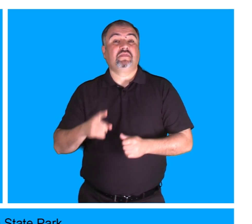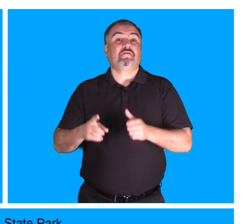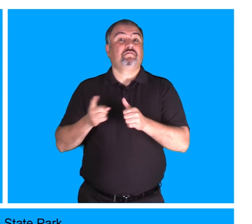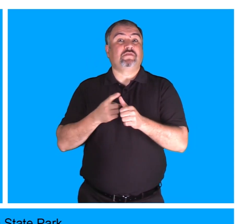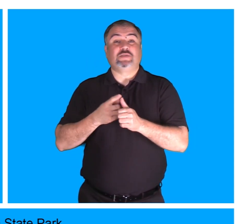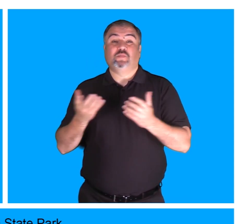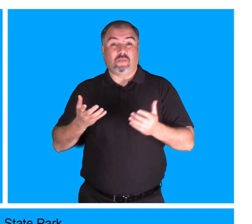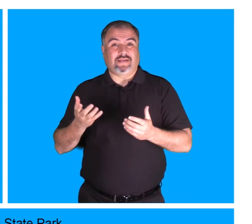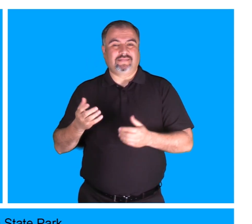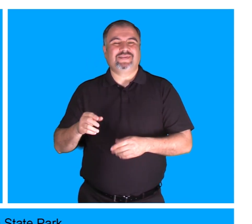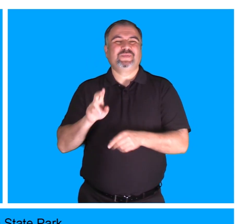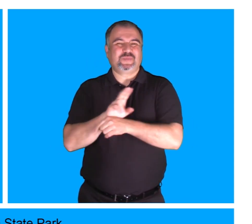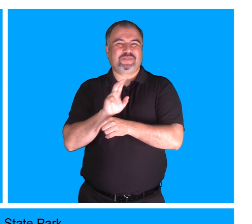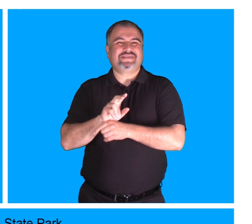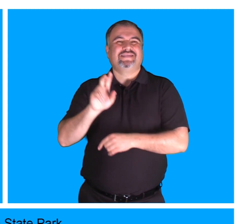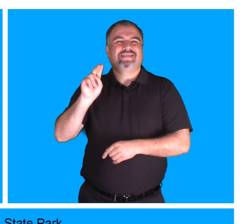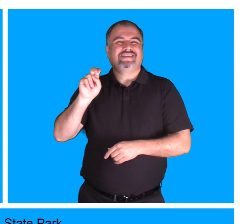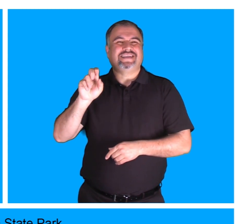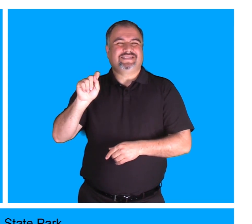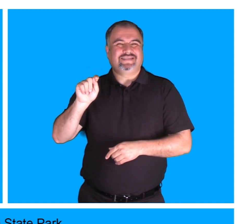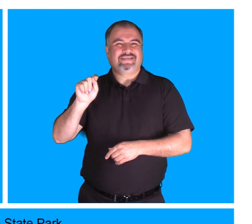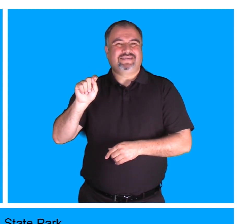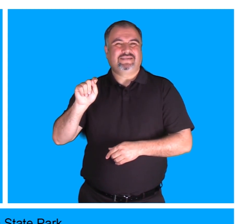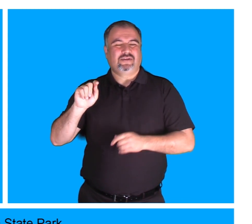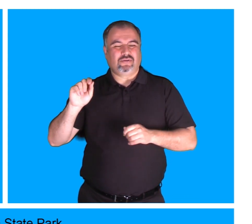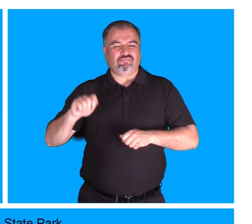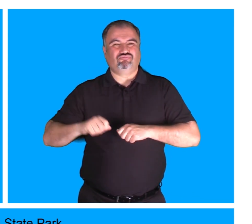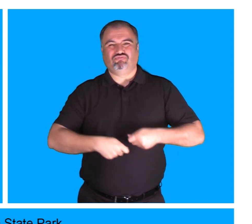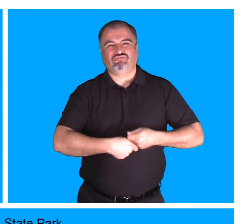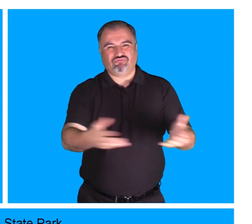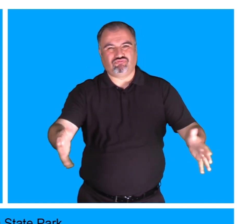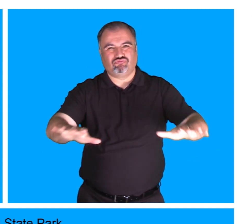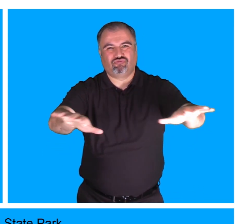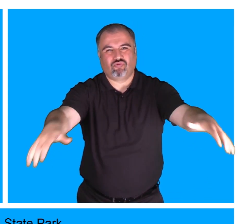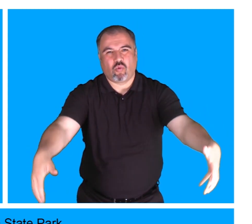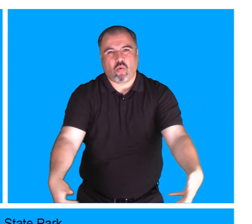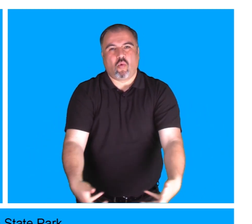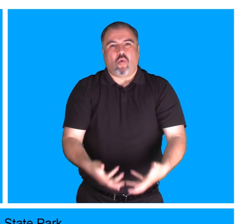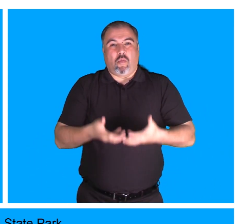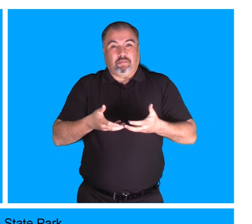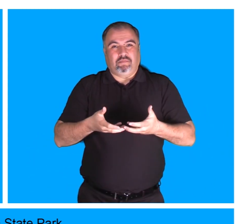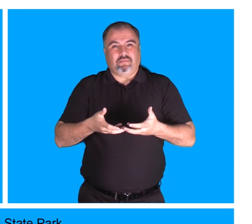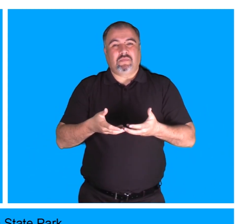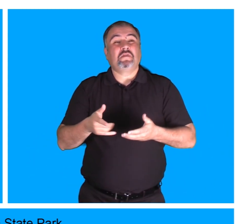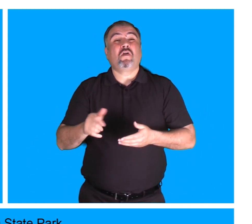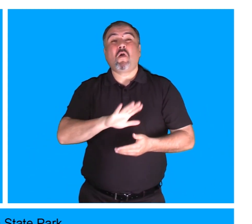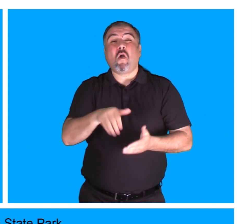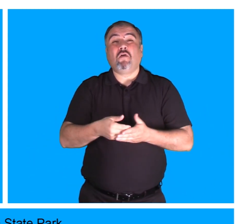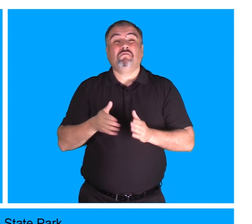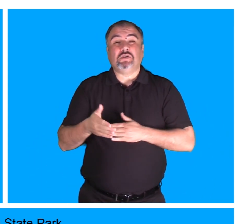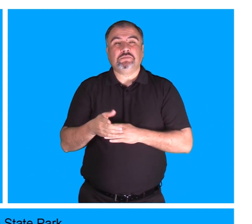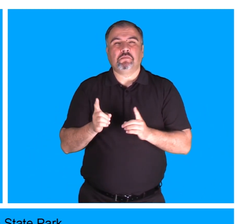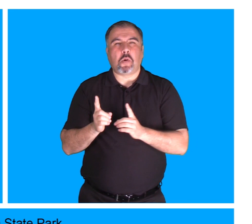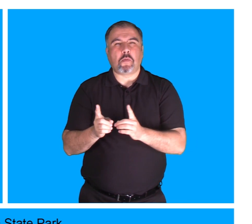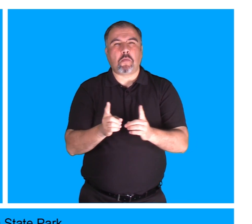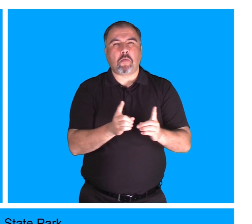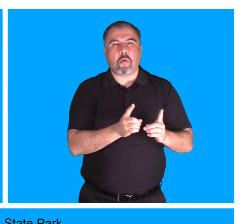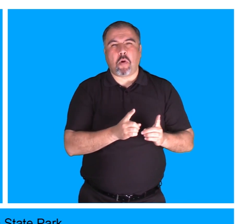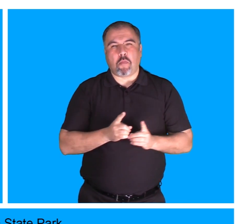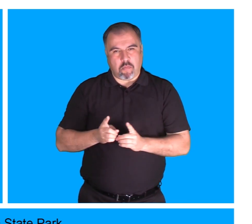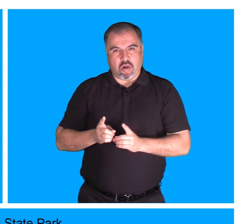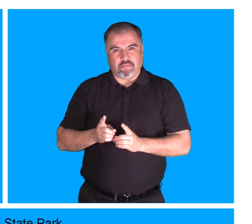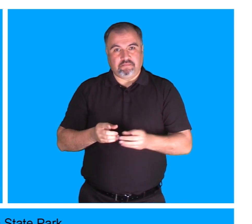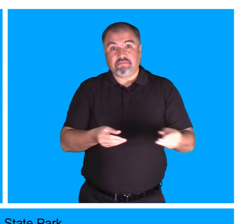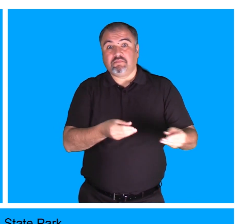There are typically two ways to fish. The first way is to use a net. When you use a big net to catch fish,